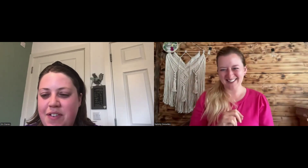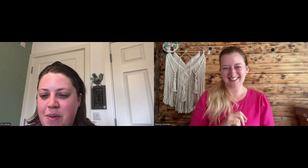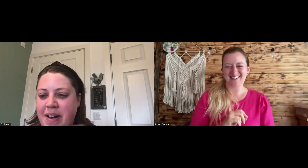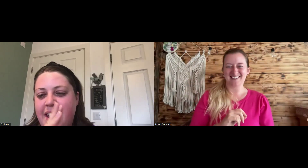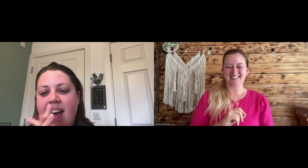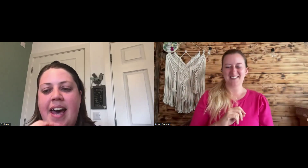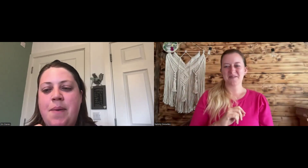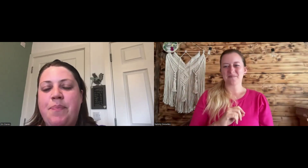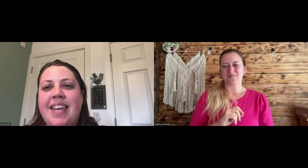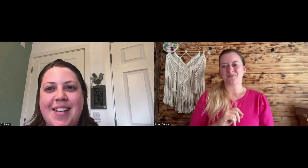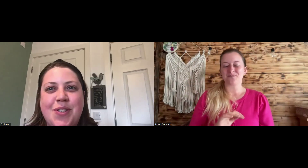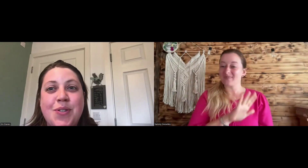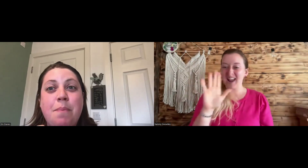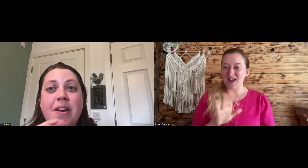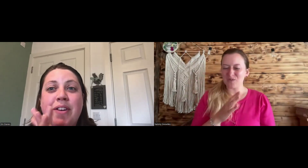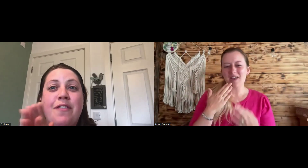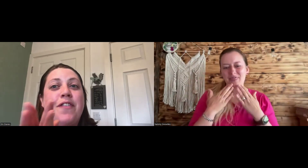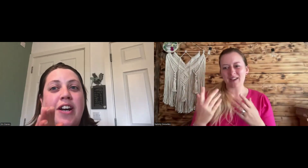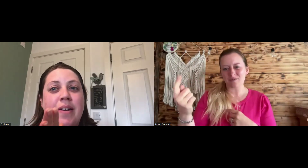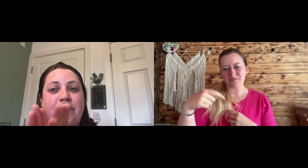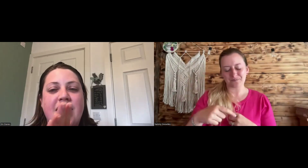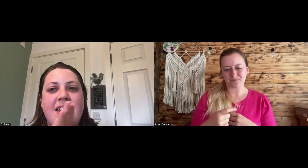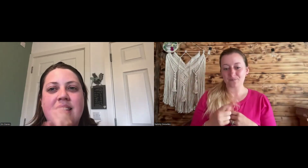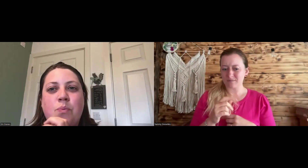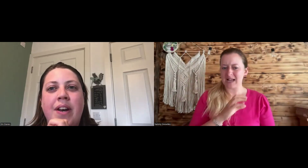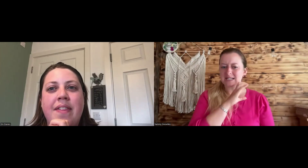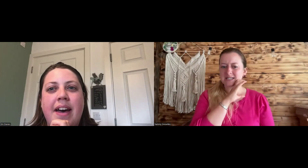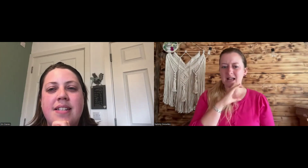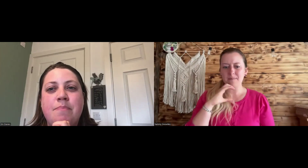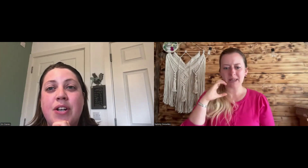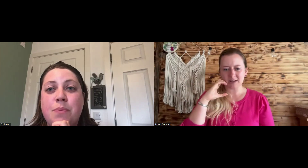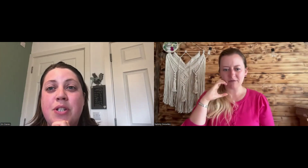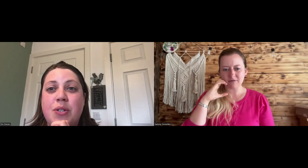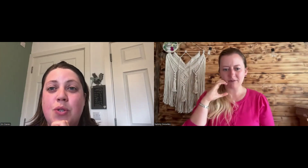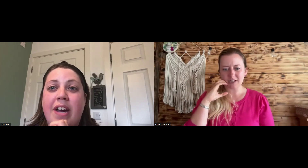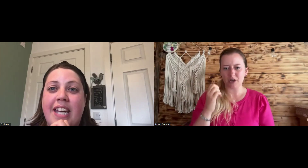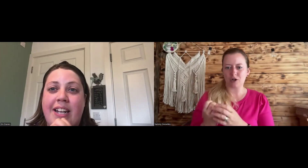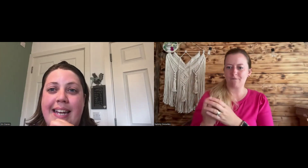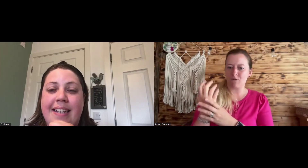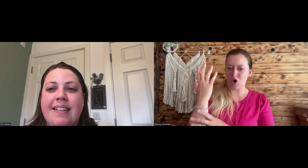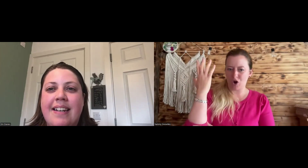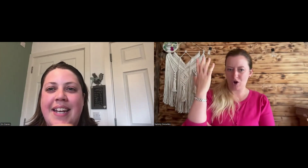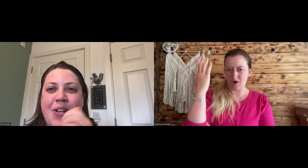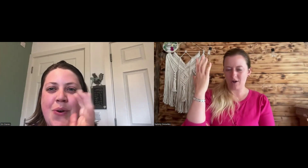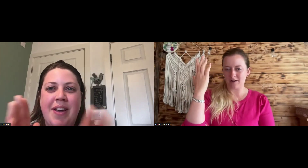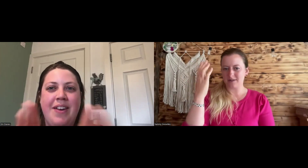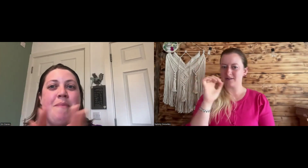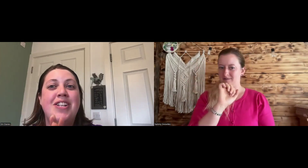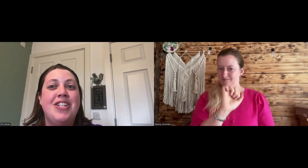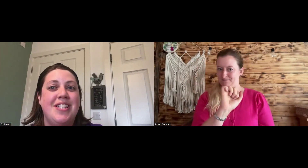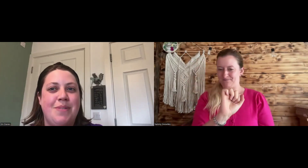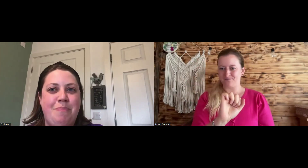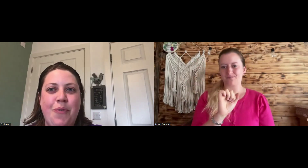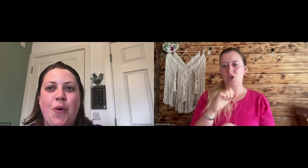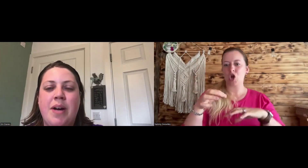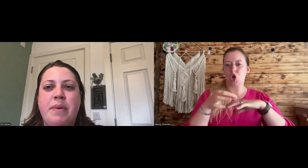thank you for coming. Yeah, so Siberian fir is one that my husband uses regularly, and I know I've